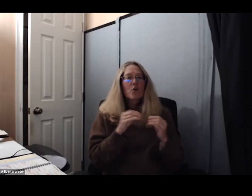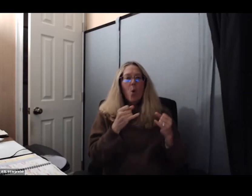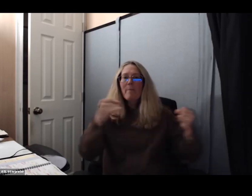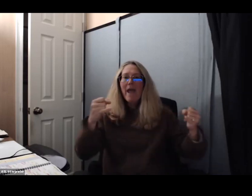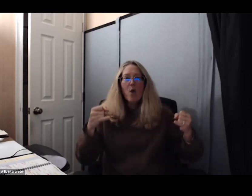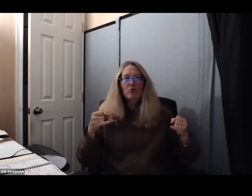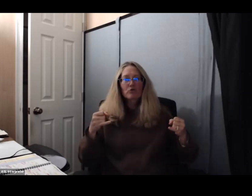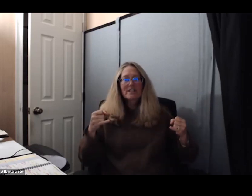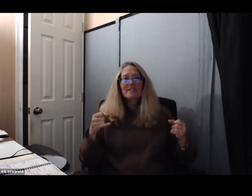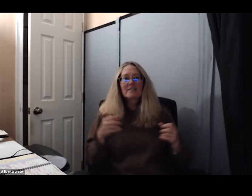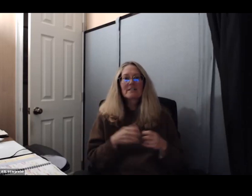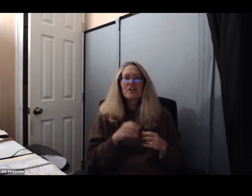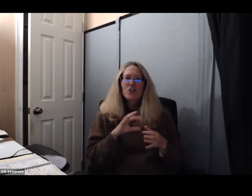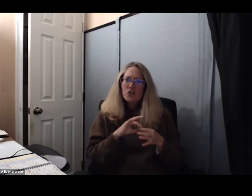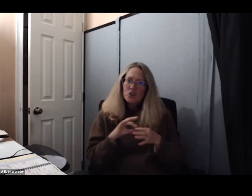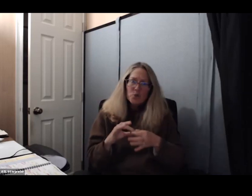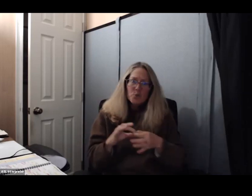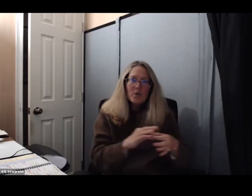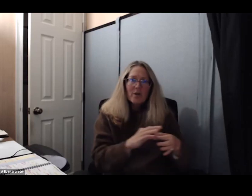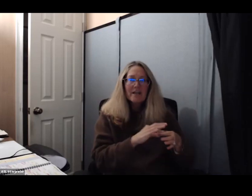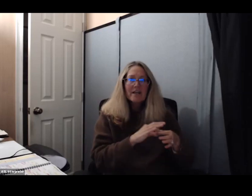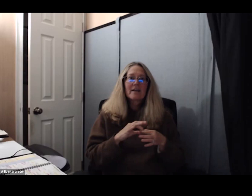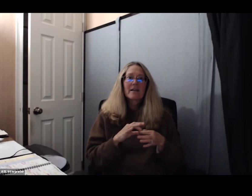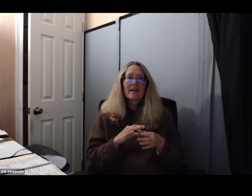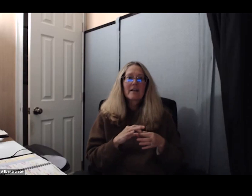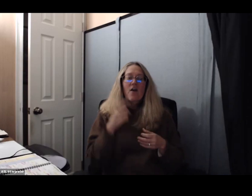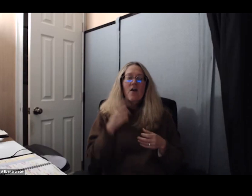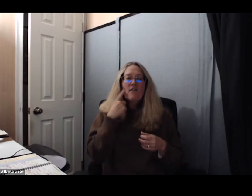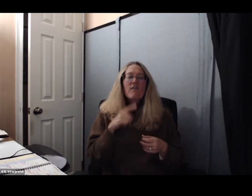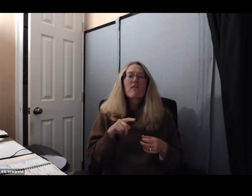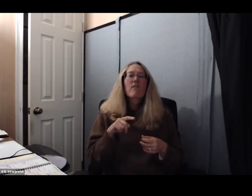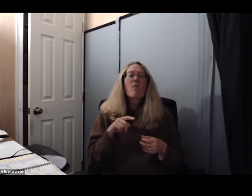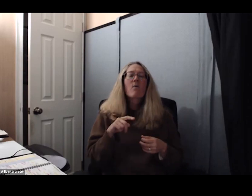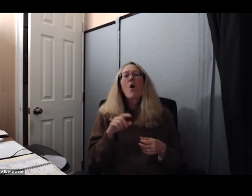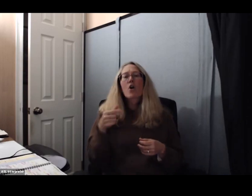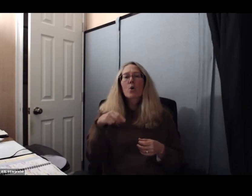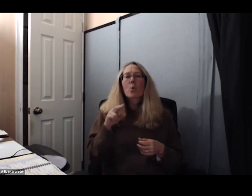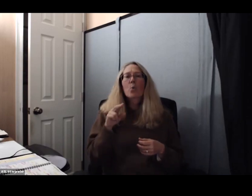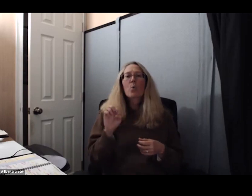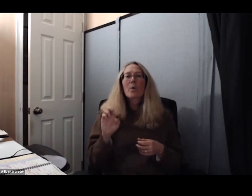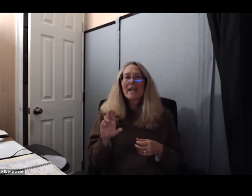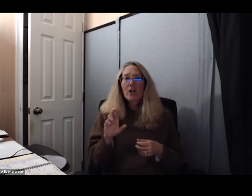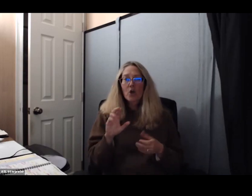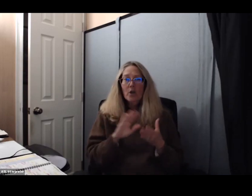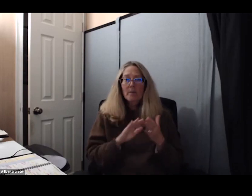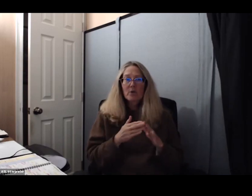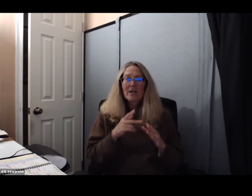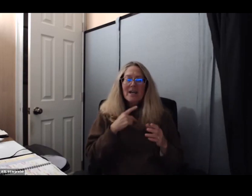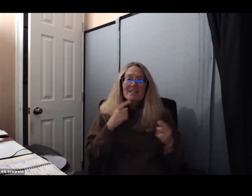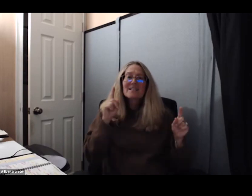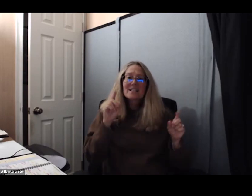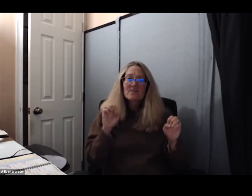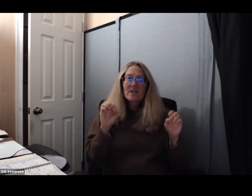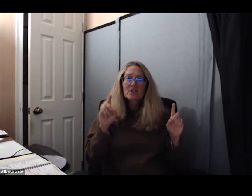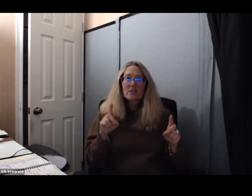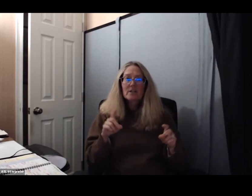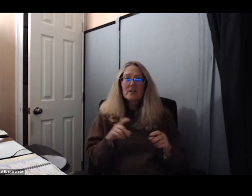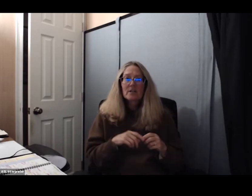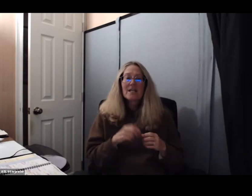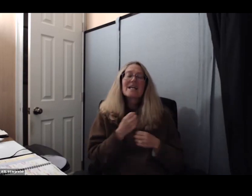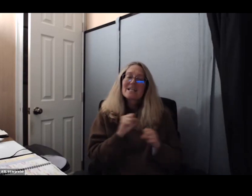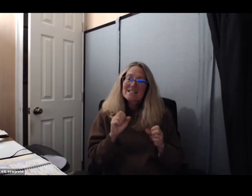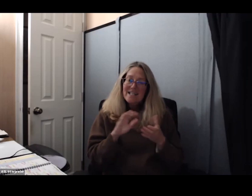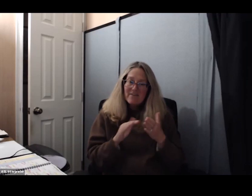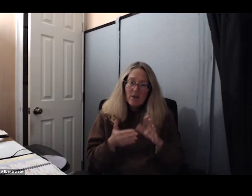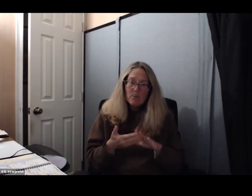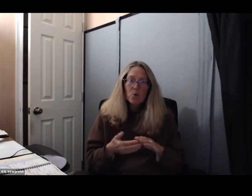I stand for unity. I stand for the queer community. I stand for an equitable education. I stand for a safer